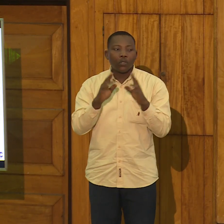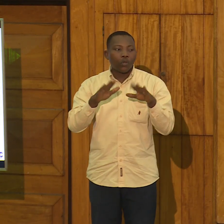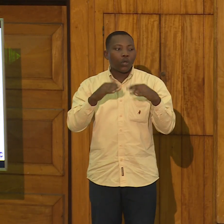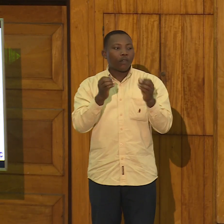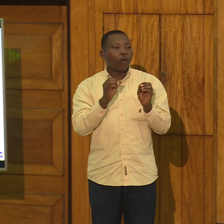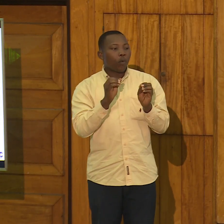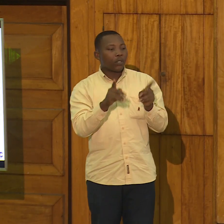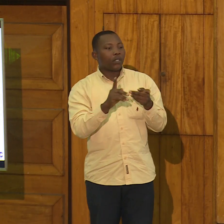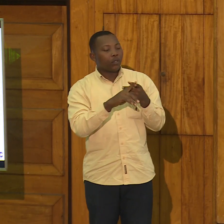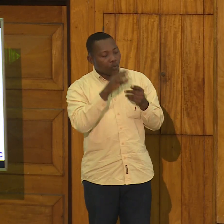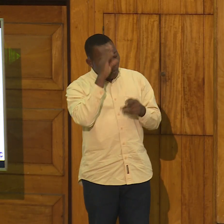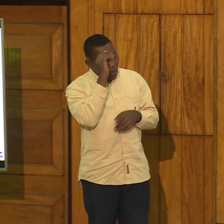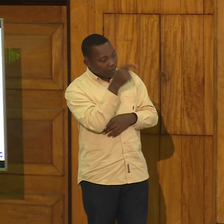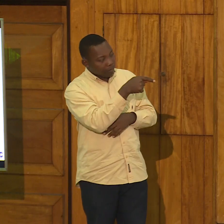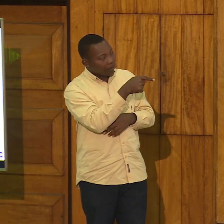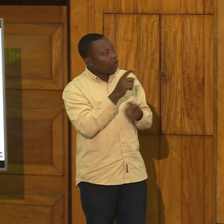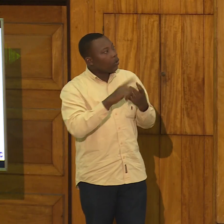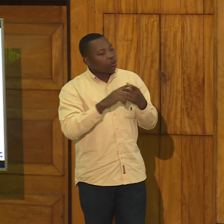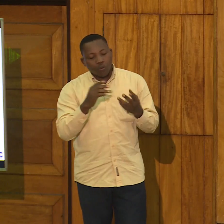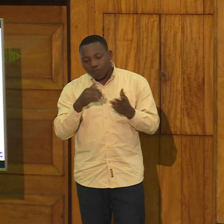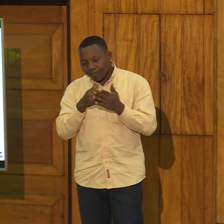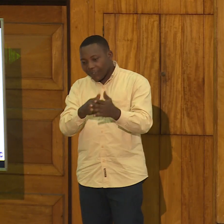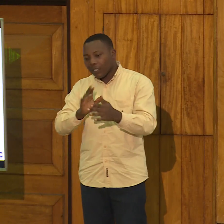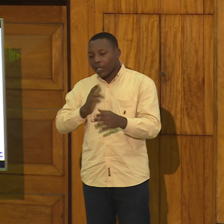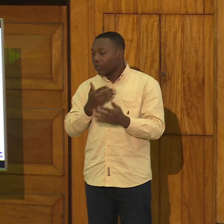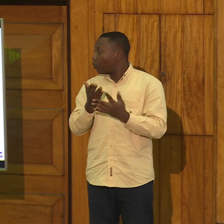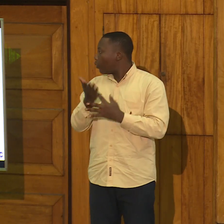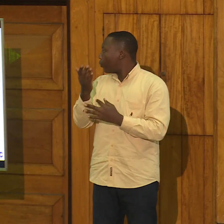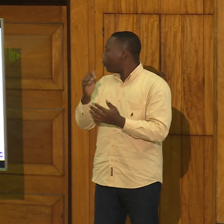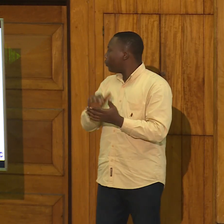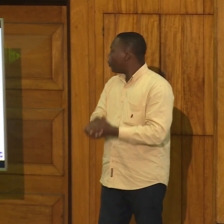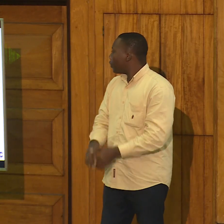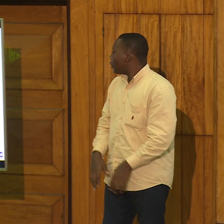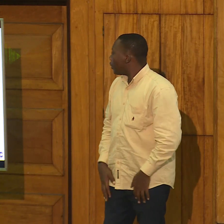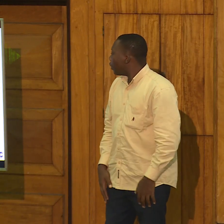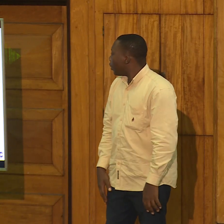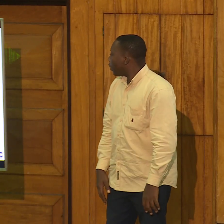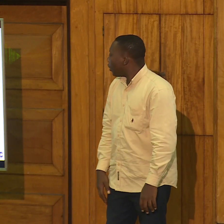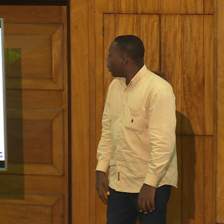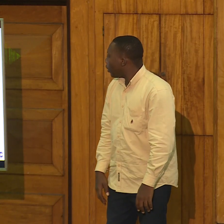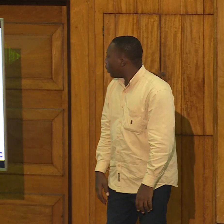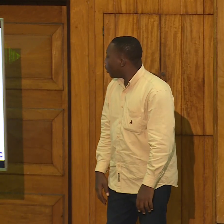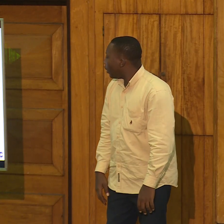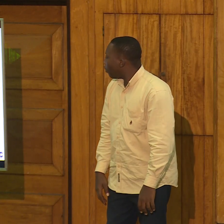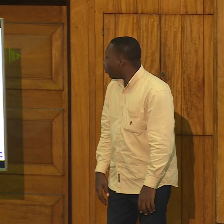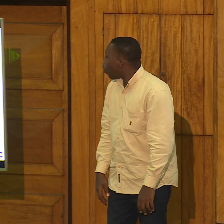to Mr. Walter Chikanya to take us through the presentation. Thank you.